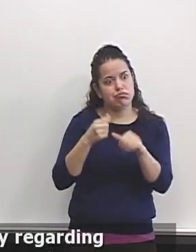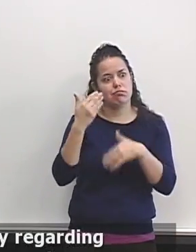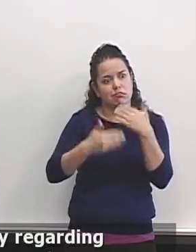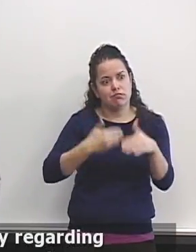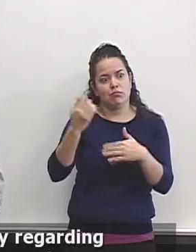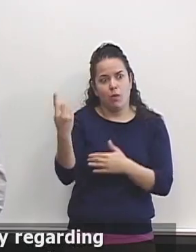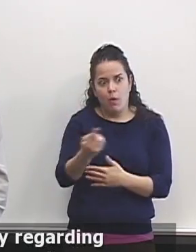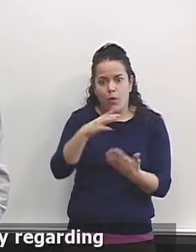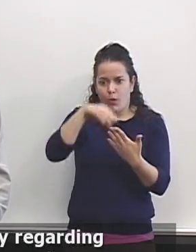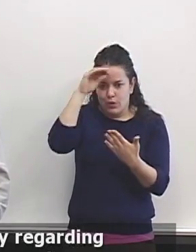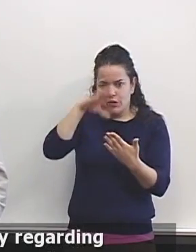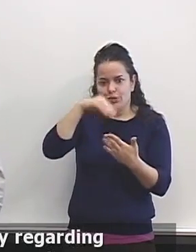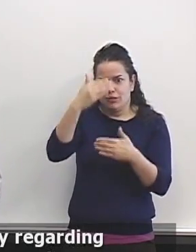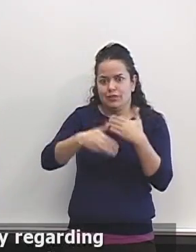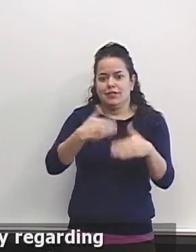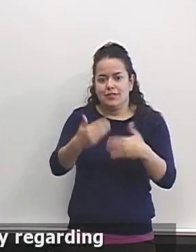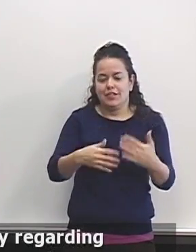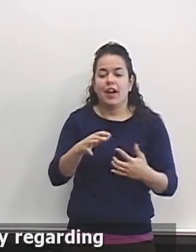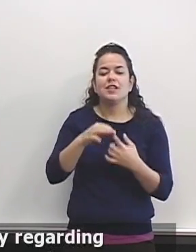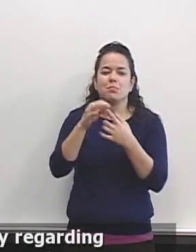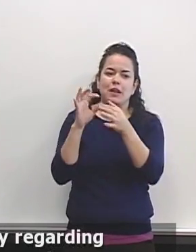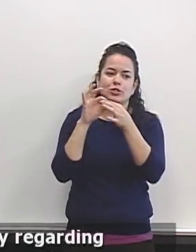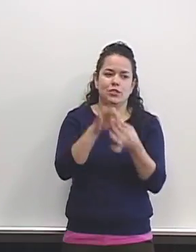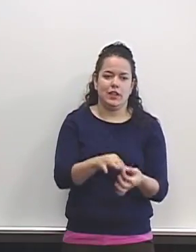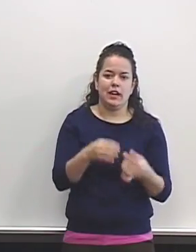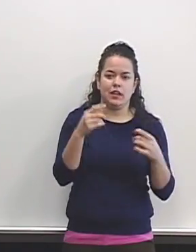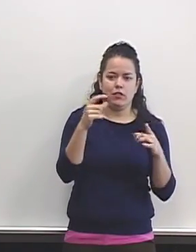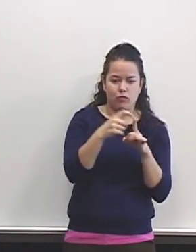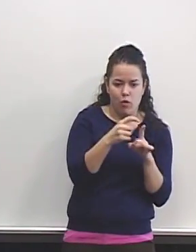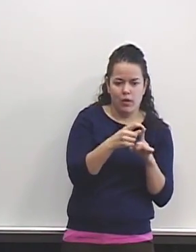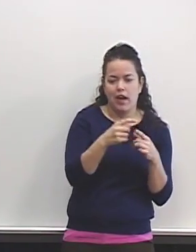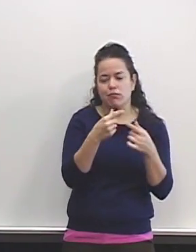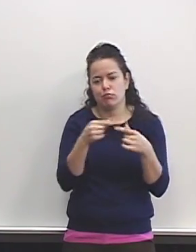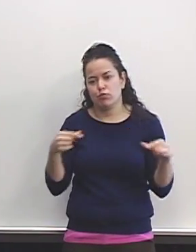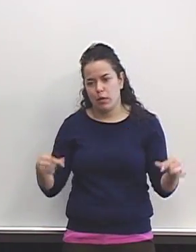especially regarding the vocabulary and grammar.